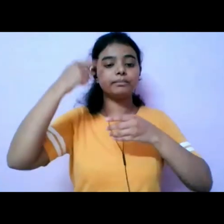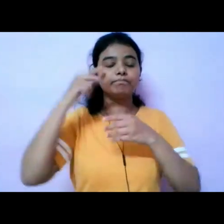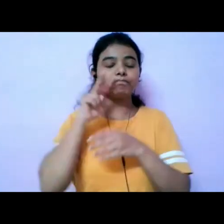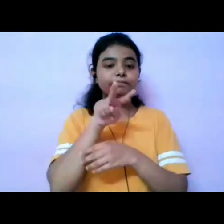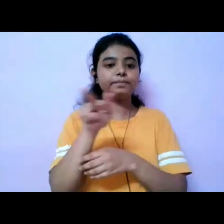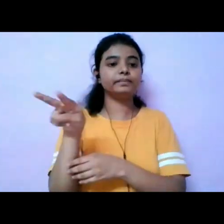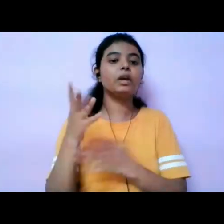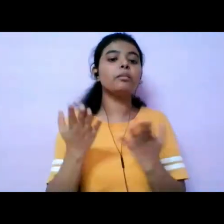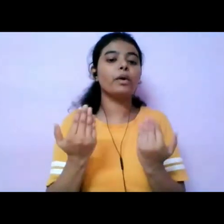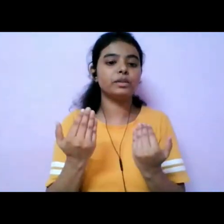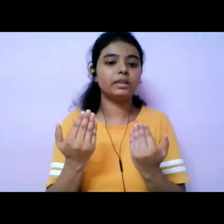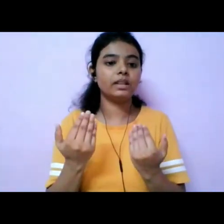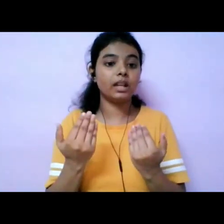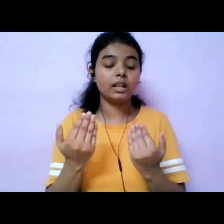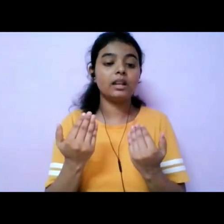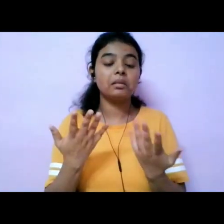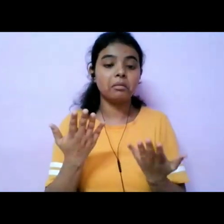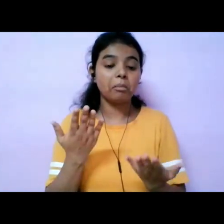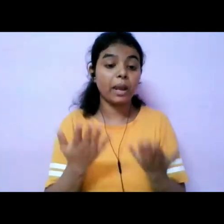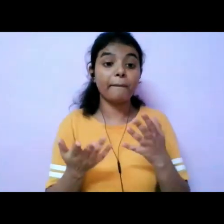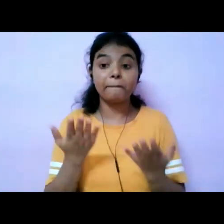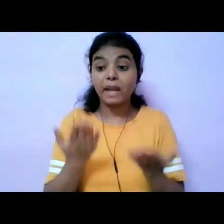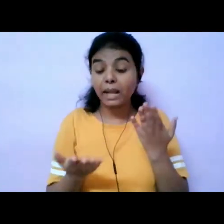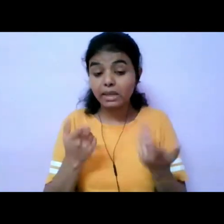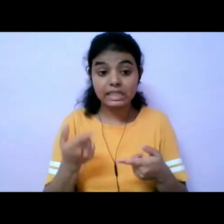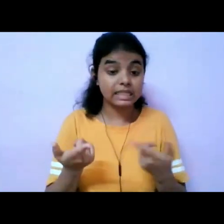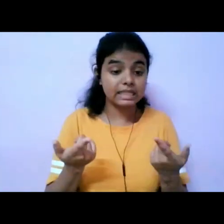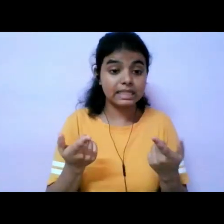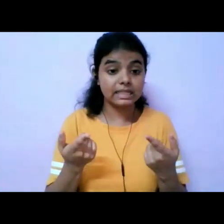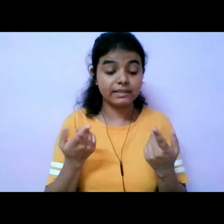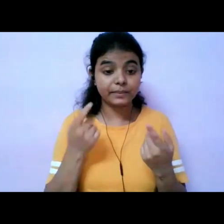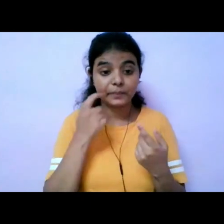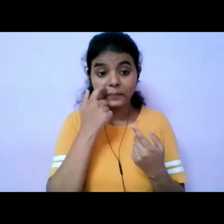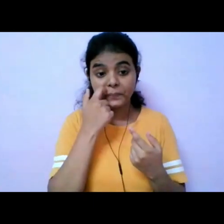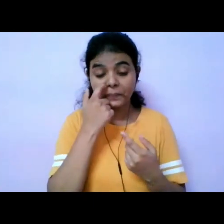while that may be a cliche, right, that it's just a little bit